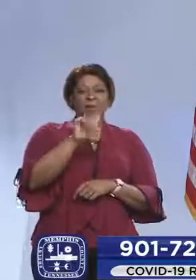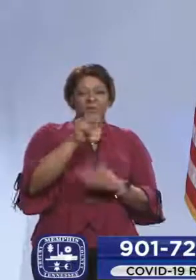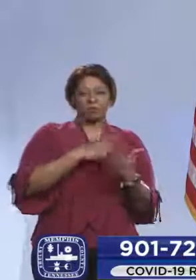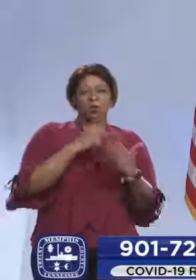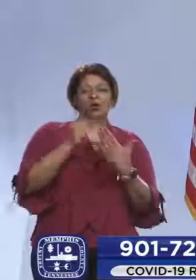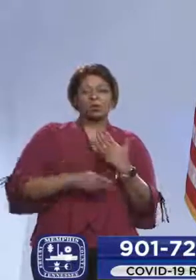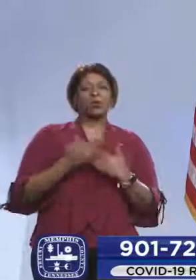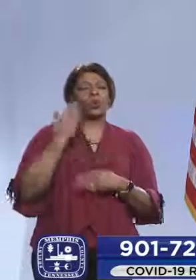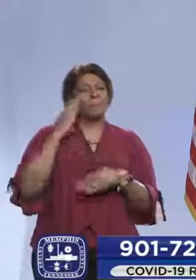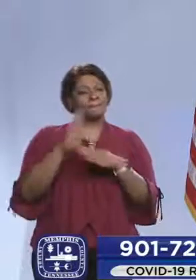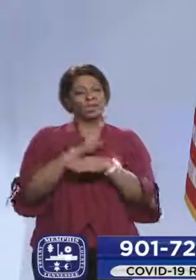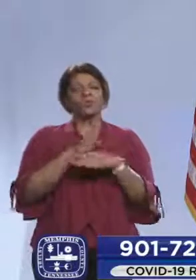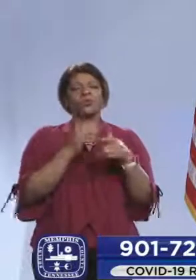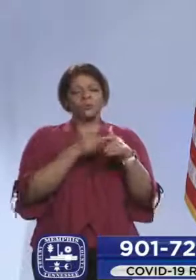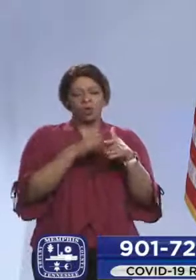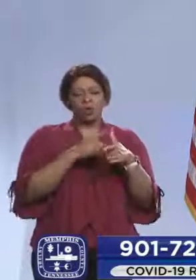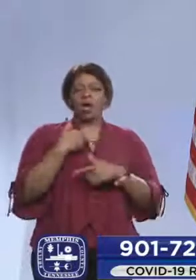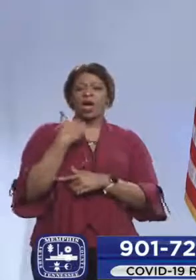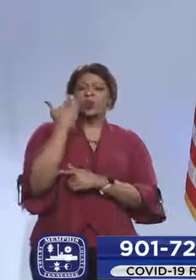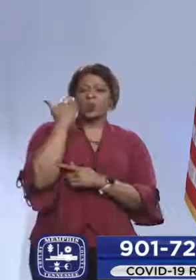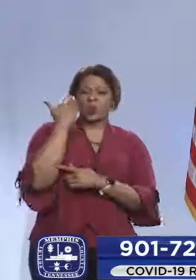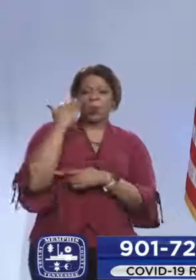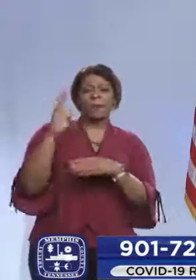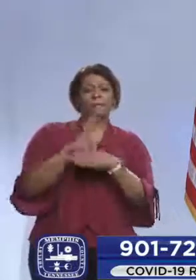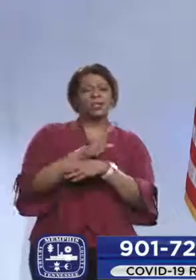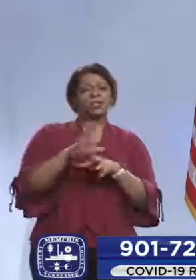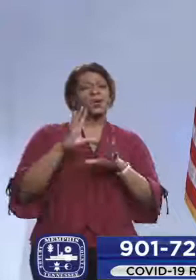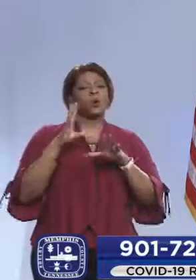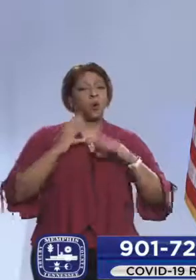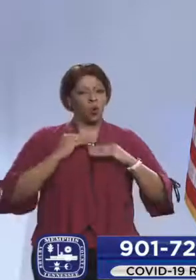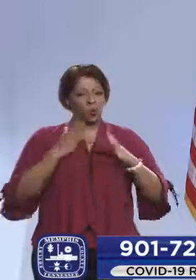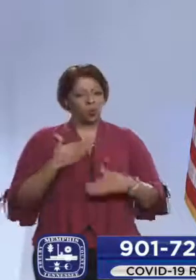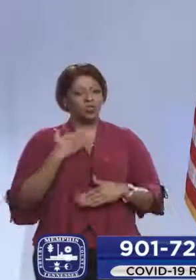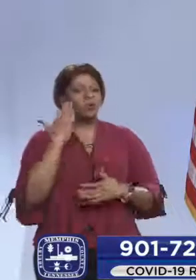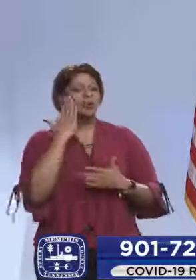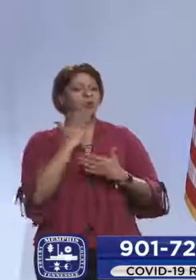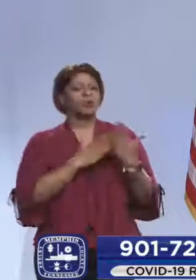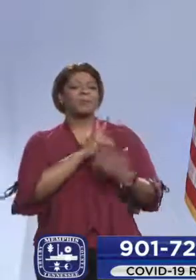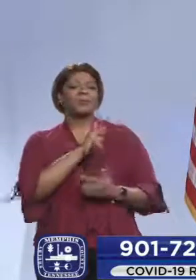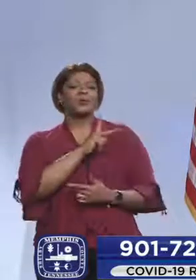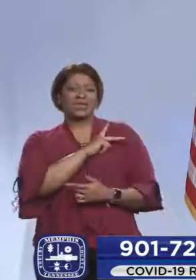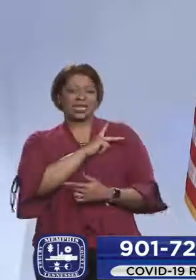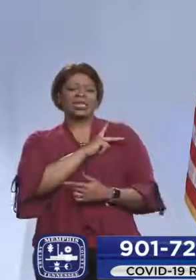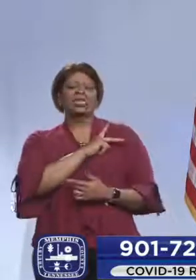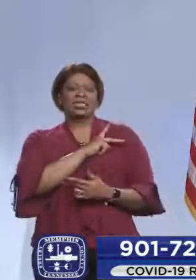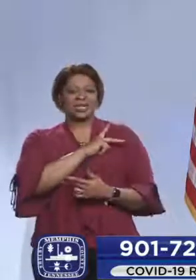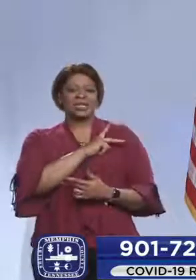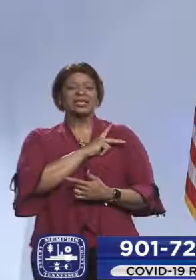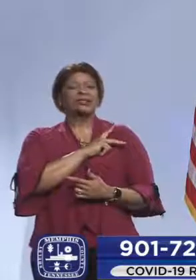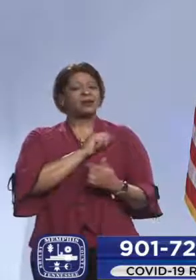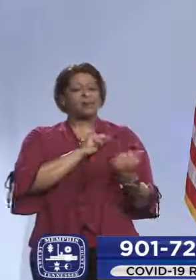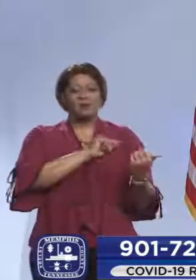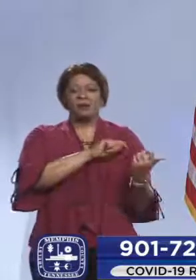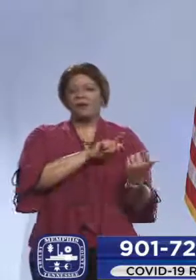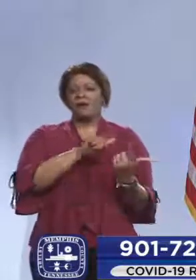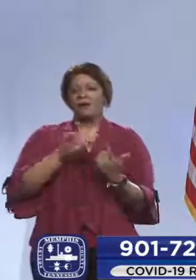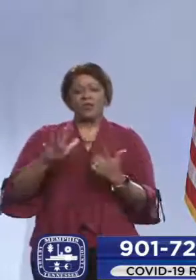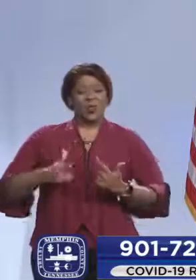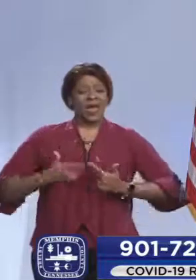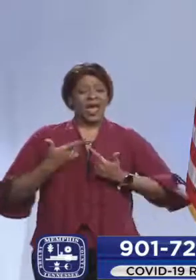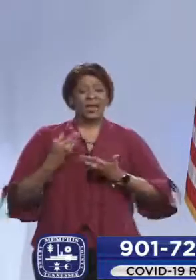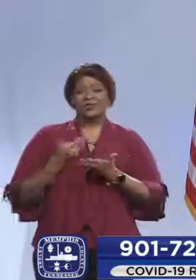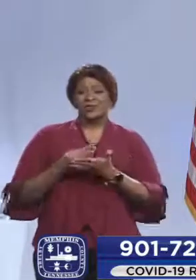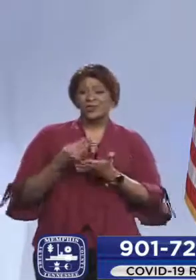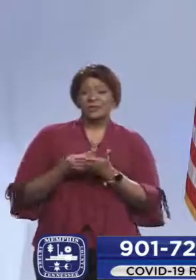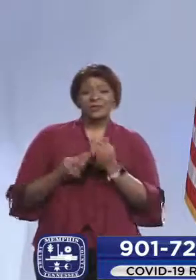know businesses firsthand. I know business owners firsthand who've all their life savings